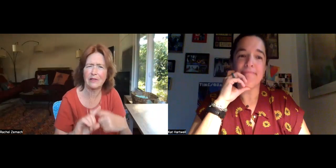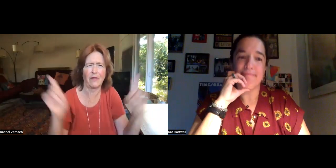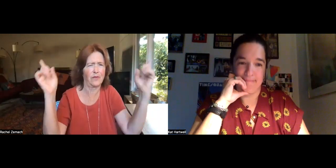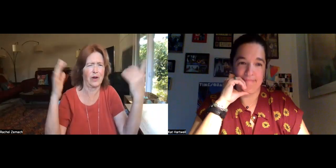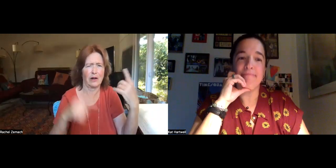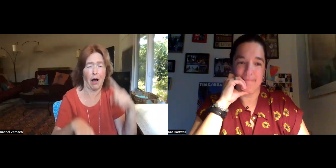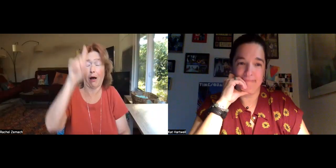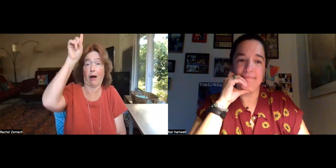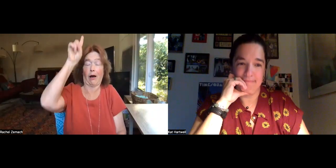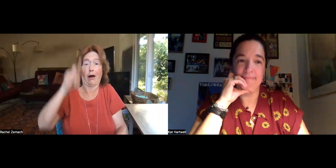Different. Oh.